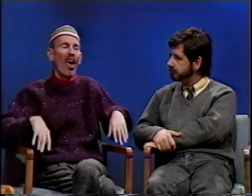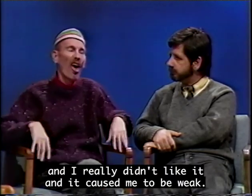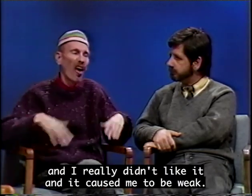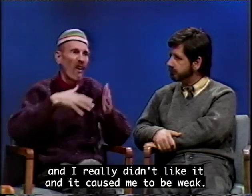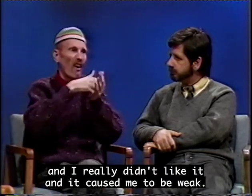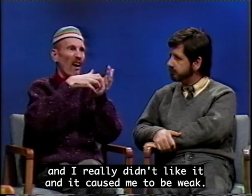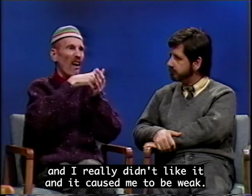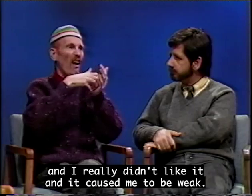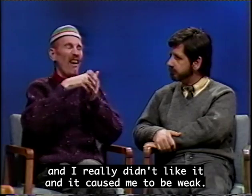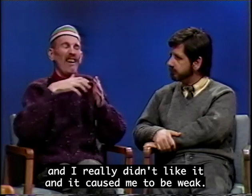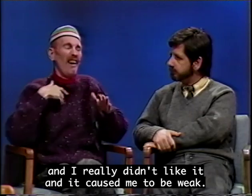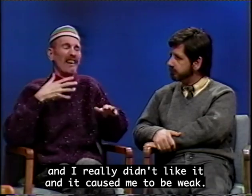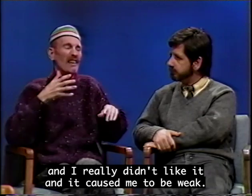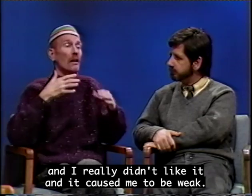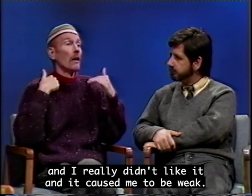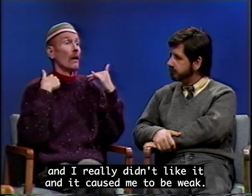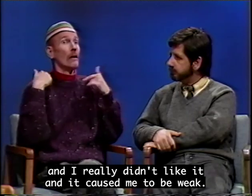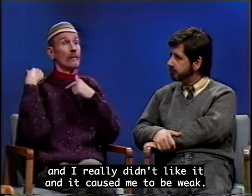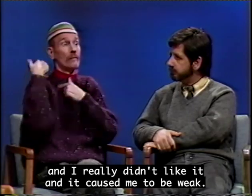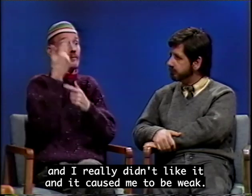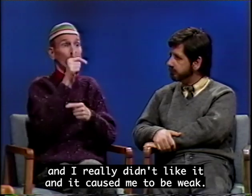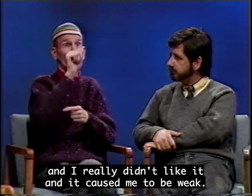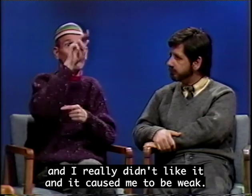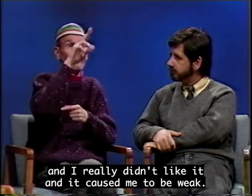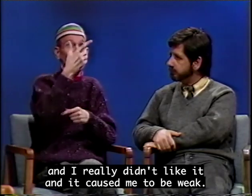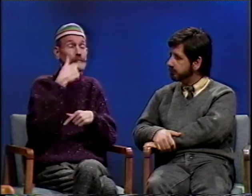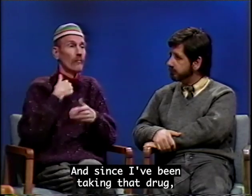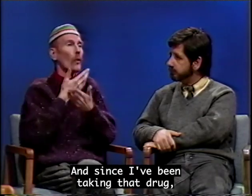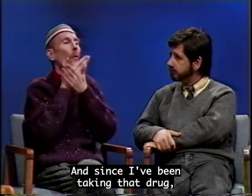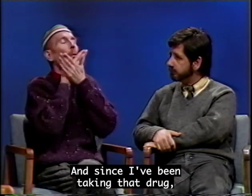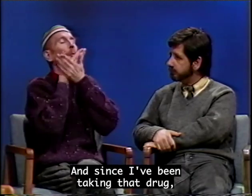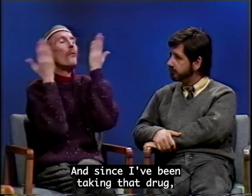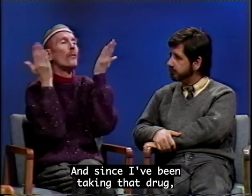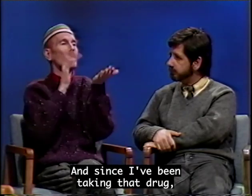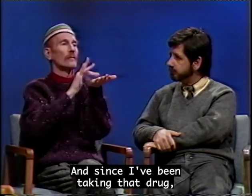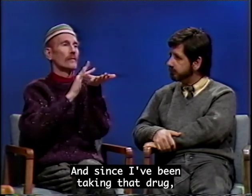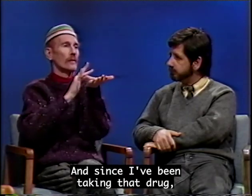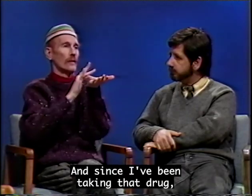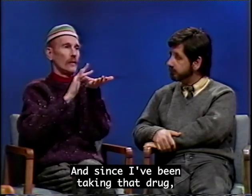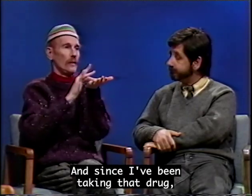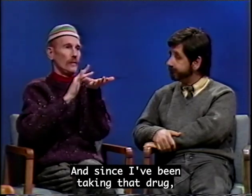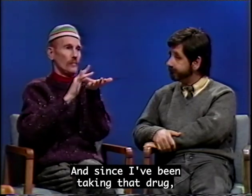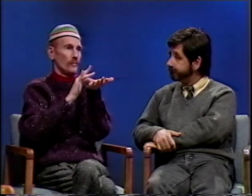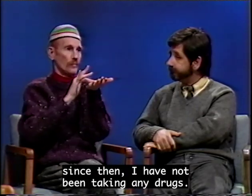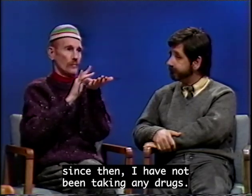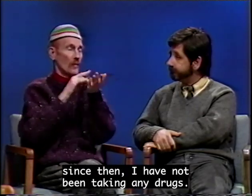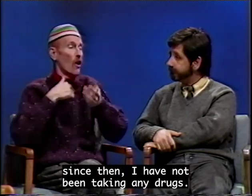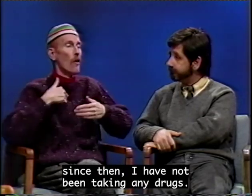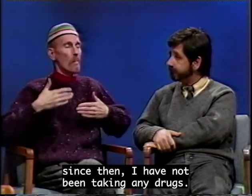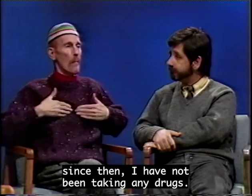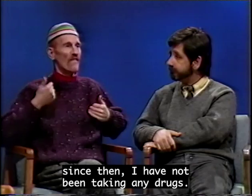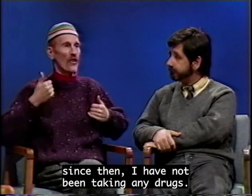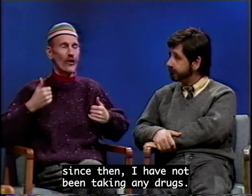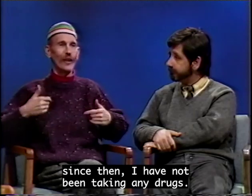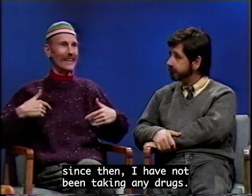and I really didn't like it. And it caused me to be weak. And since I've been taking that drug, since then I have not been taking any